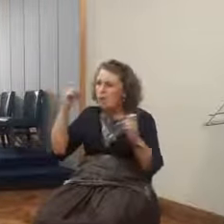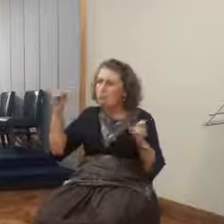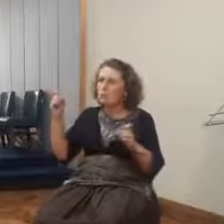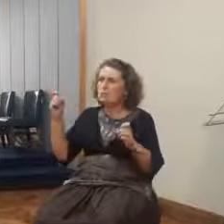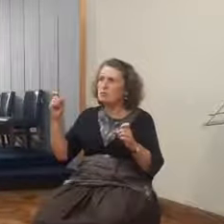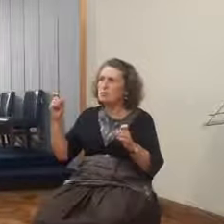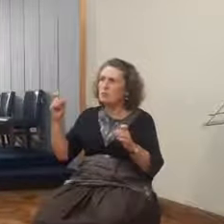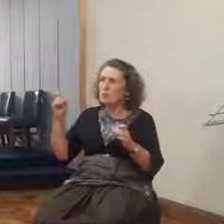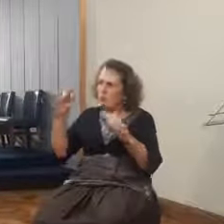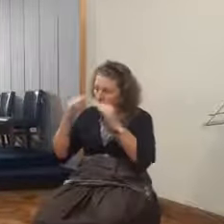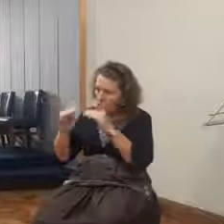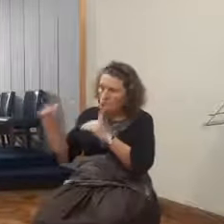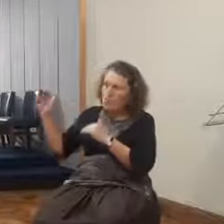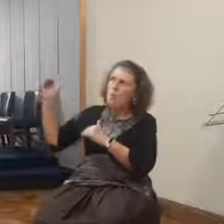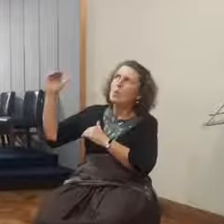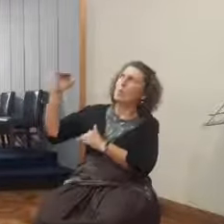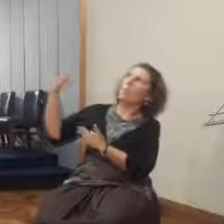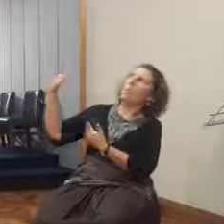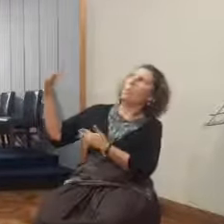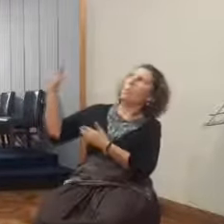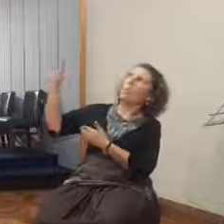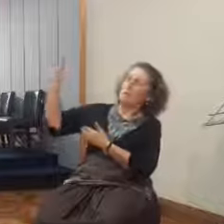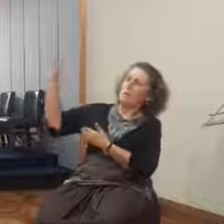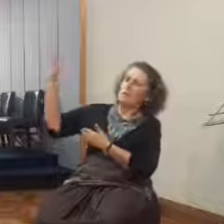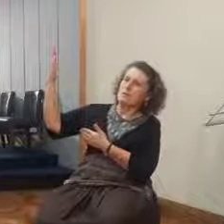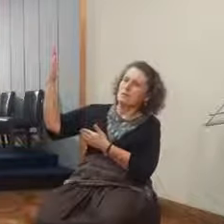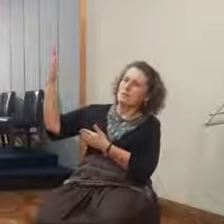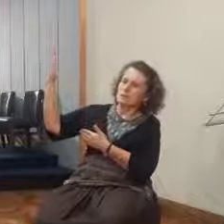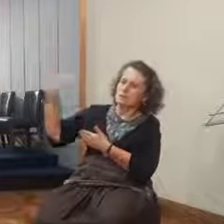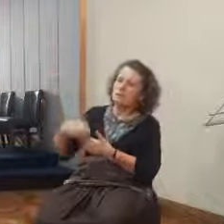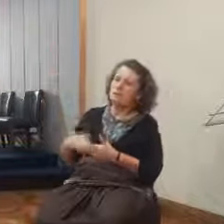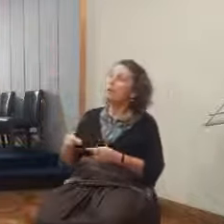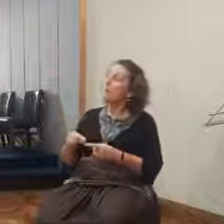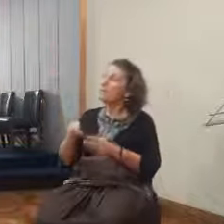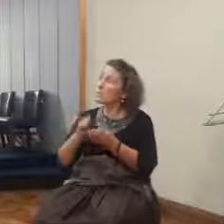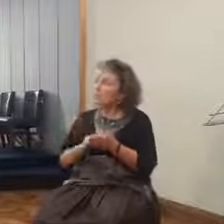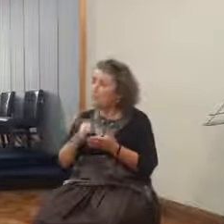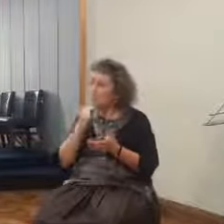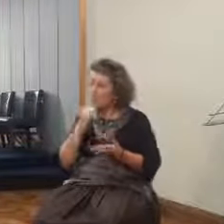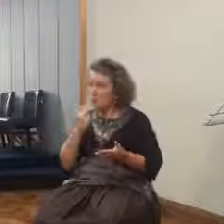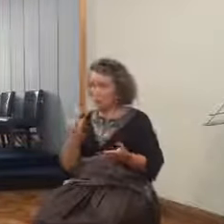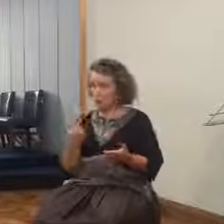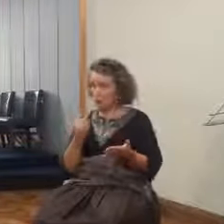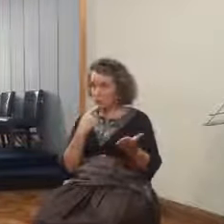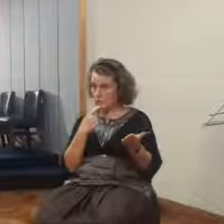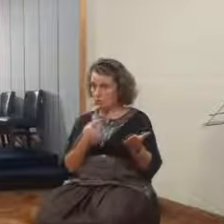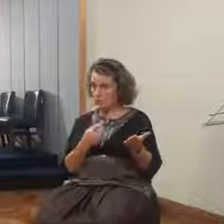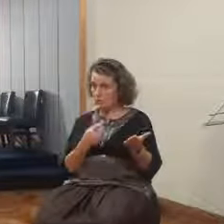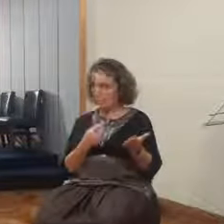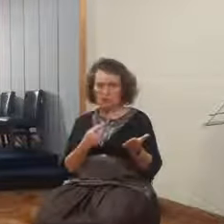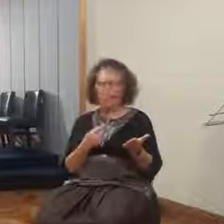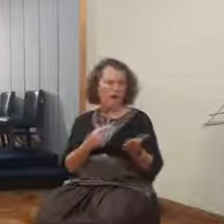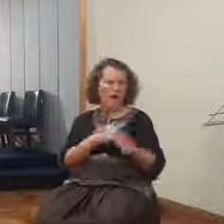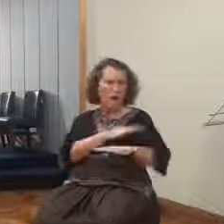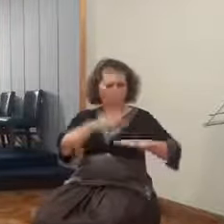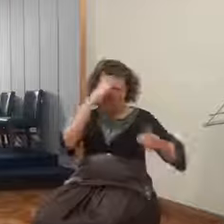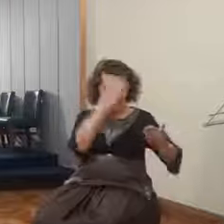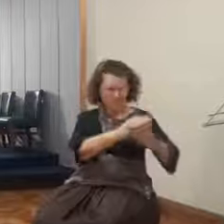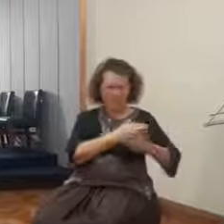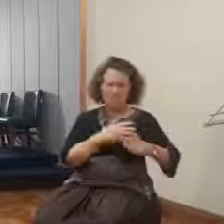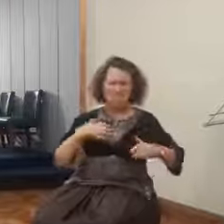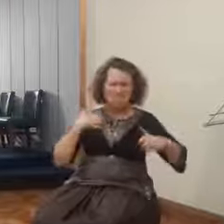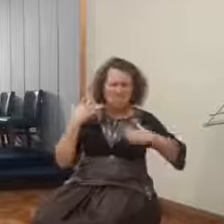greatness beyond our imagination. We read in Psalm 2 the familiar words, why do the heathen rage